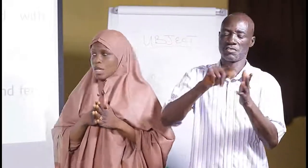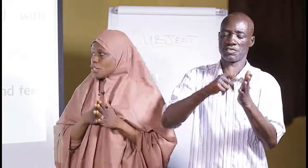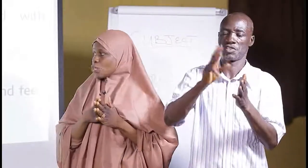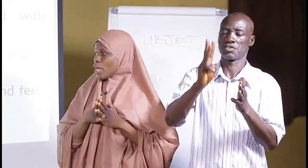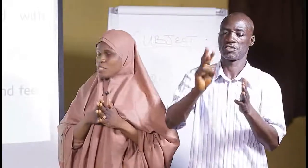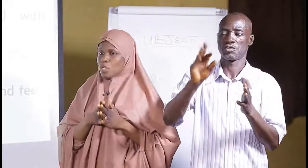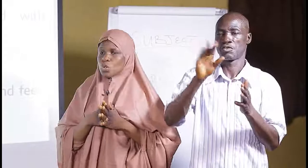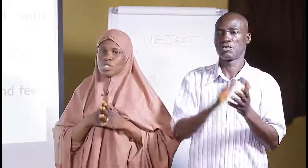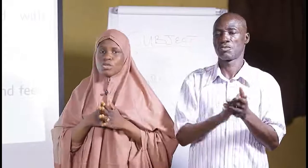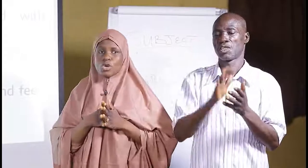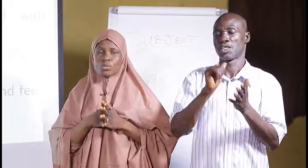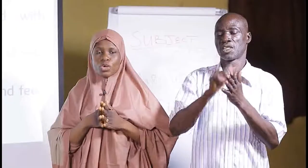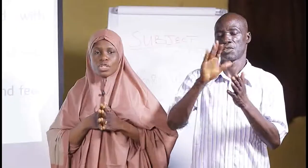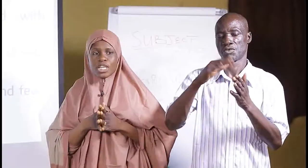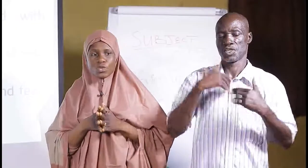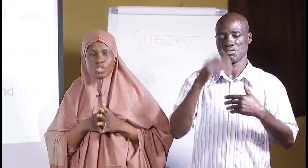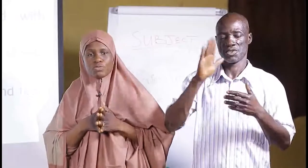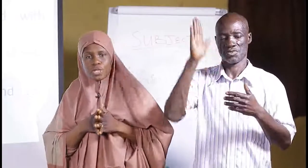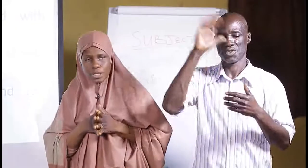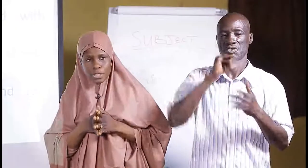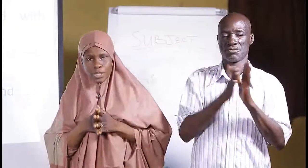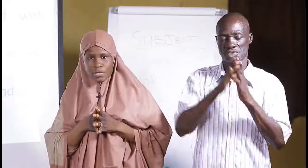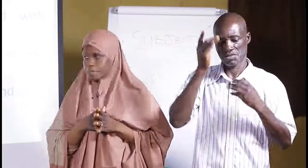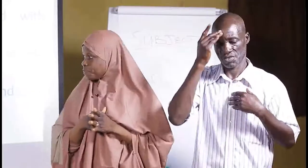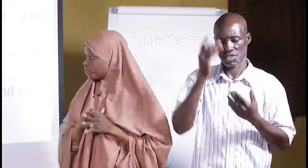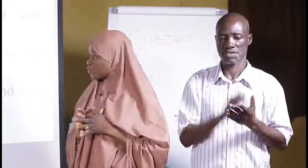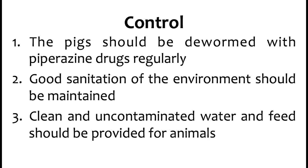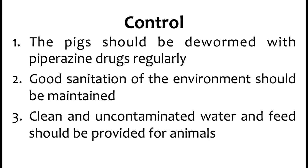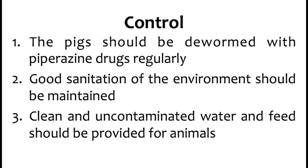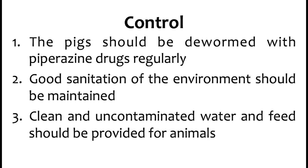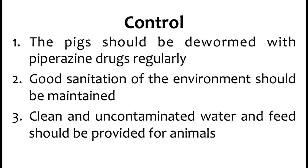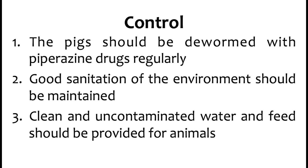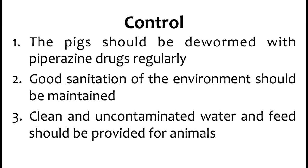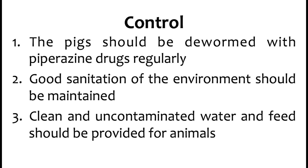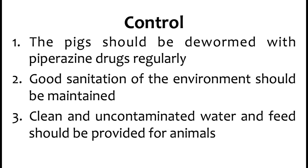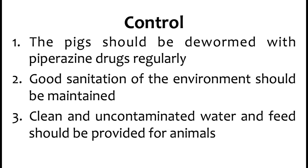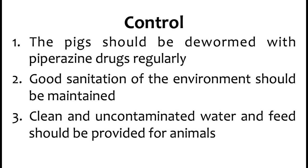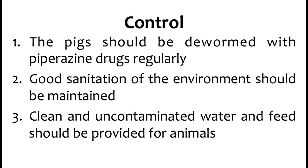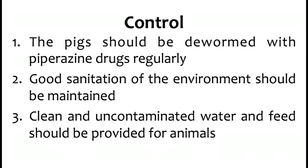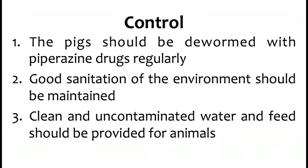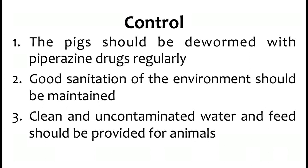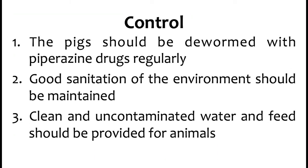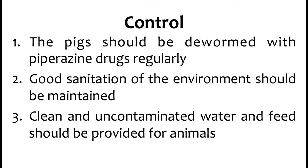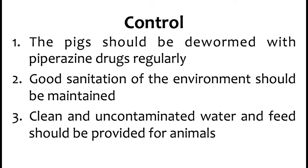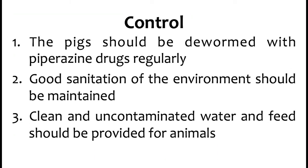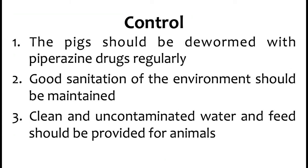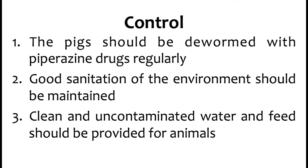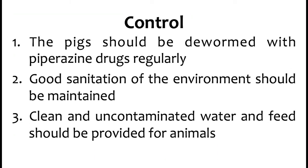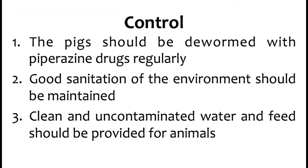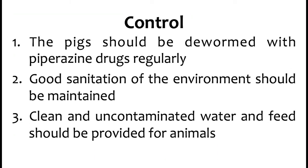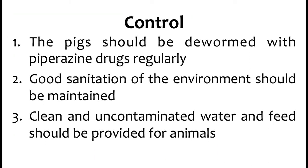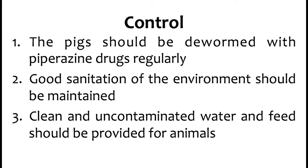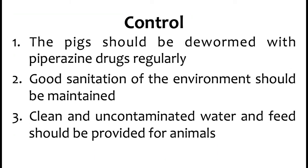will, your animal will not even come in contact with the feces. Number three, clean